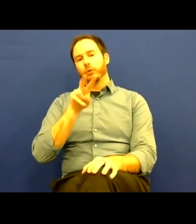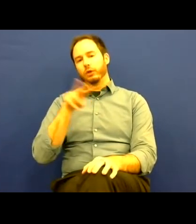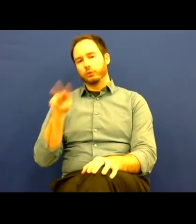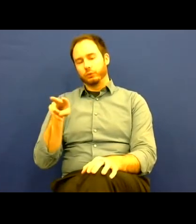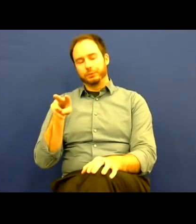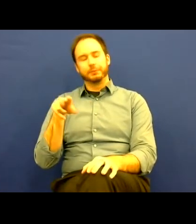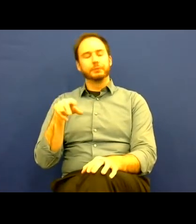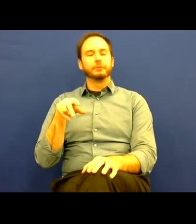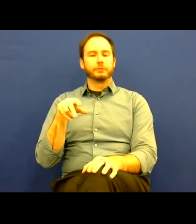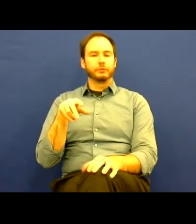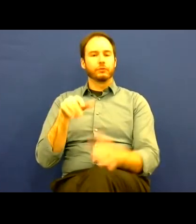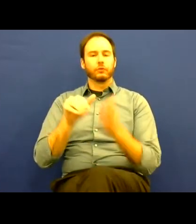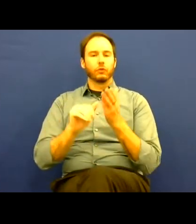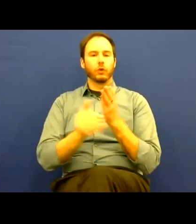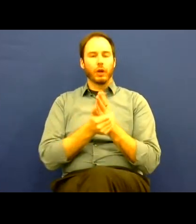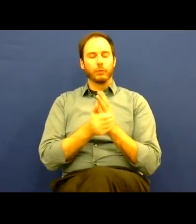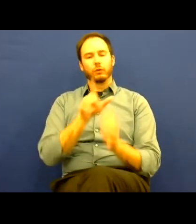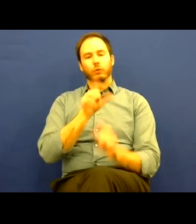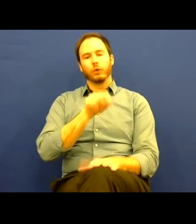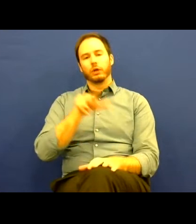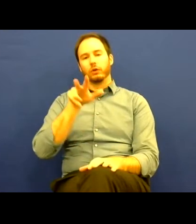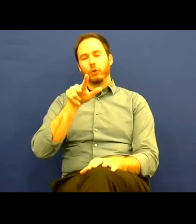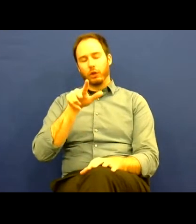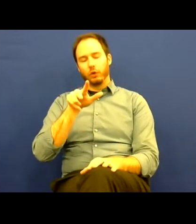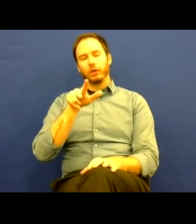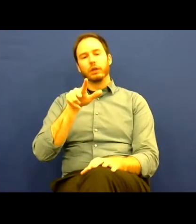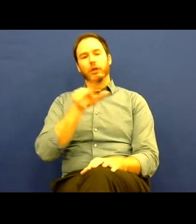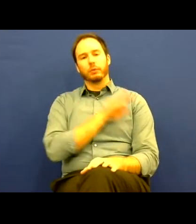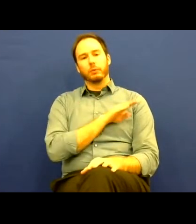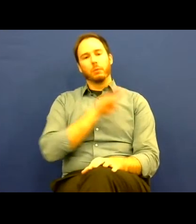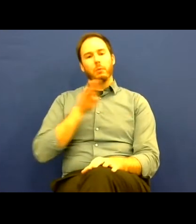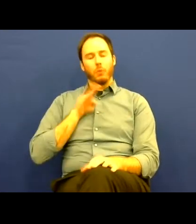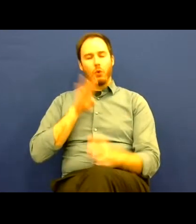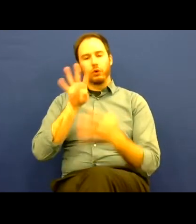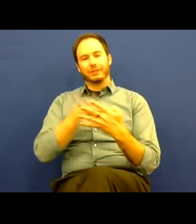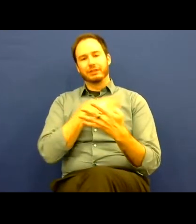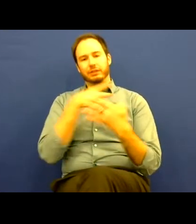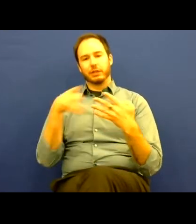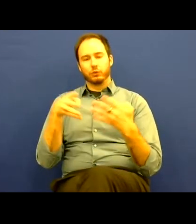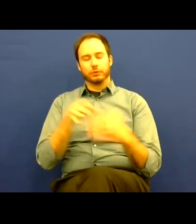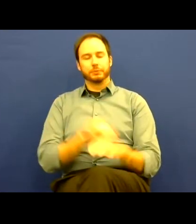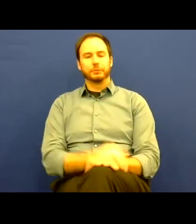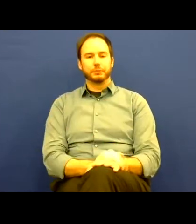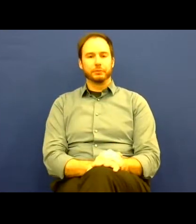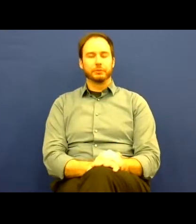25-358/2022 to adopt the 2023 board schedules.